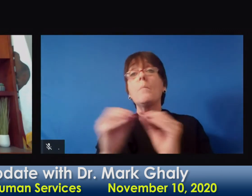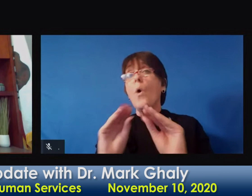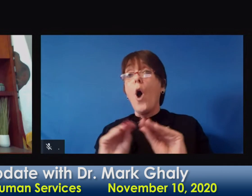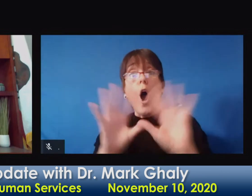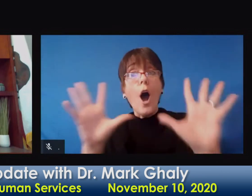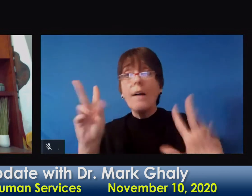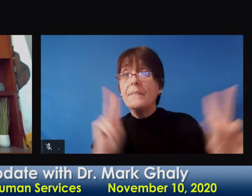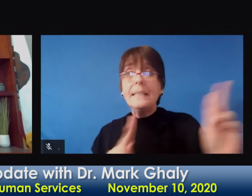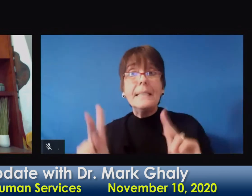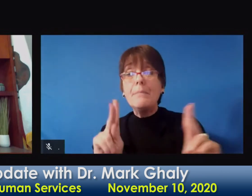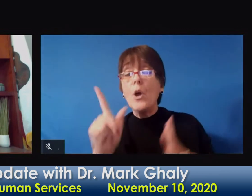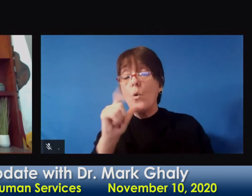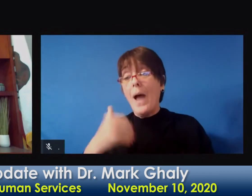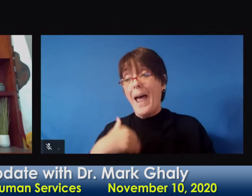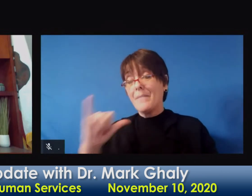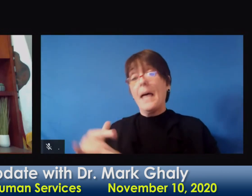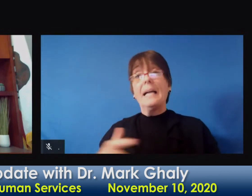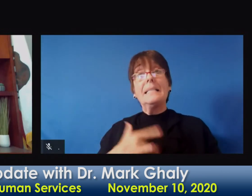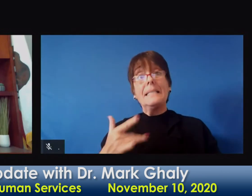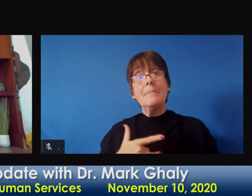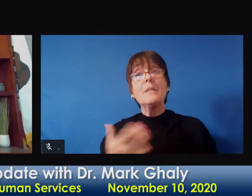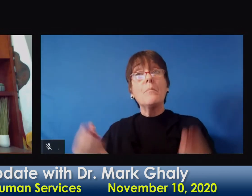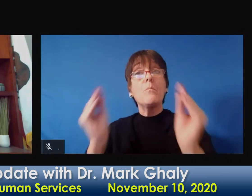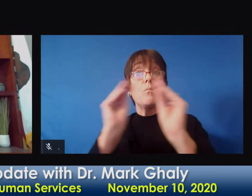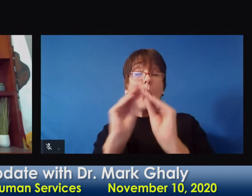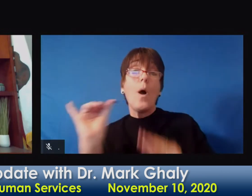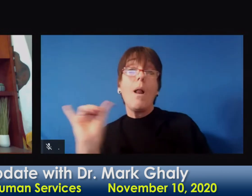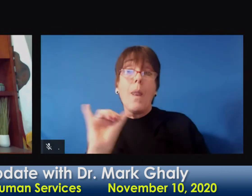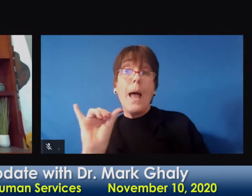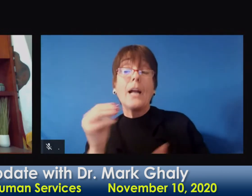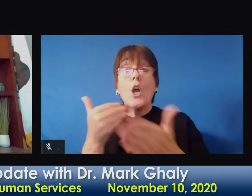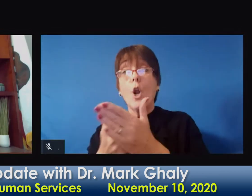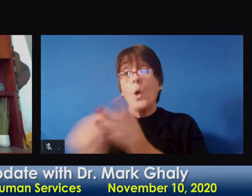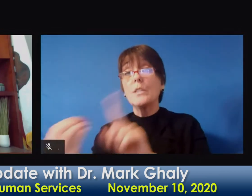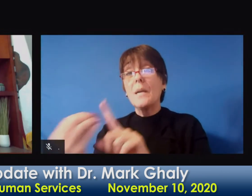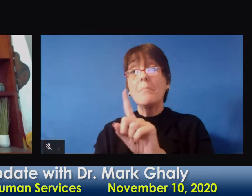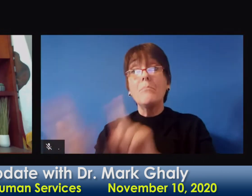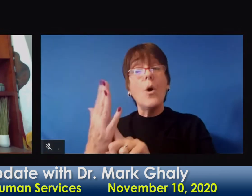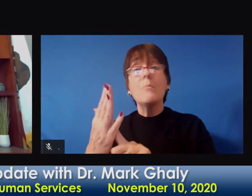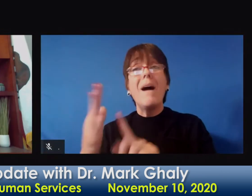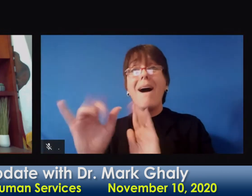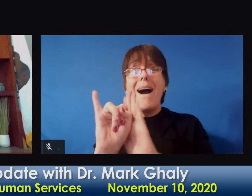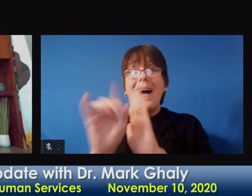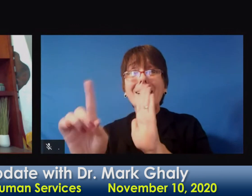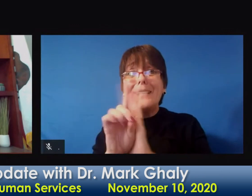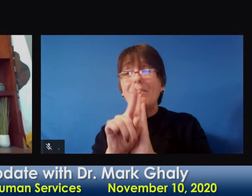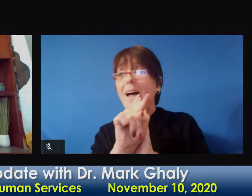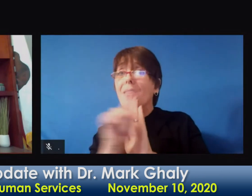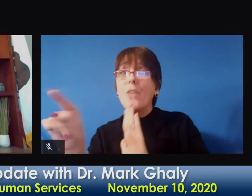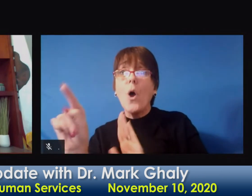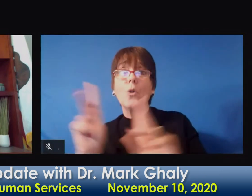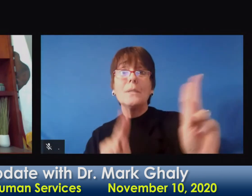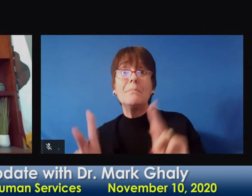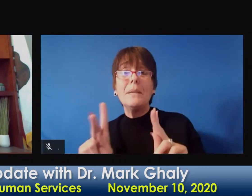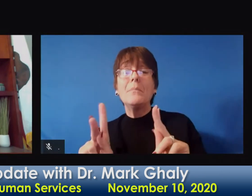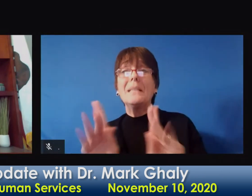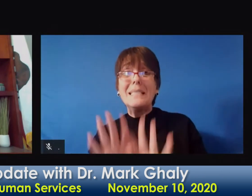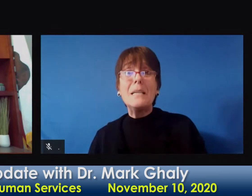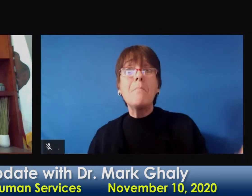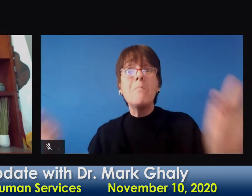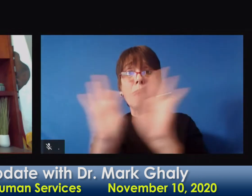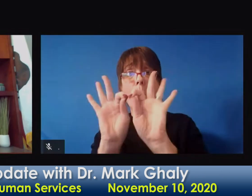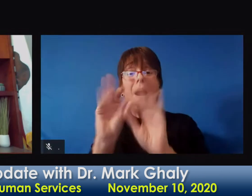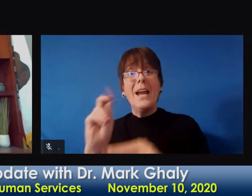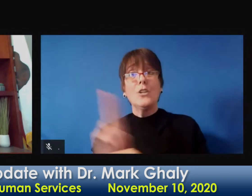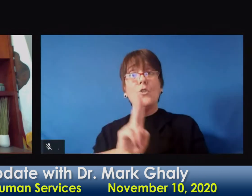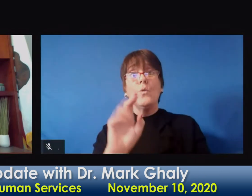people who have symptoms and are likely closely exposed. Identifying those individuals is, of course, important and useful,